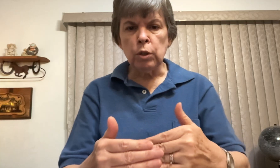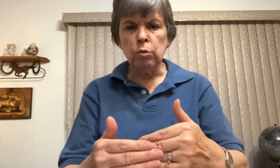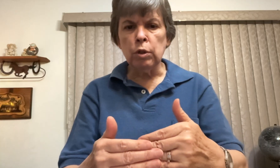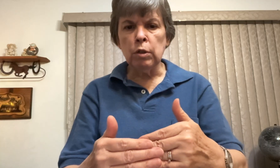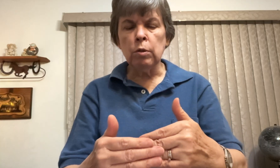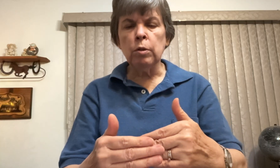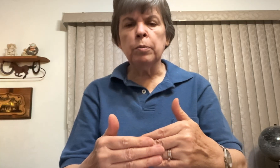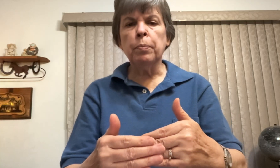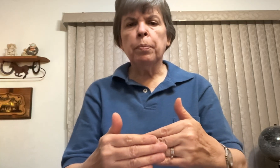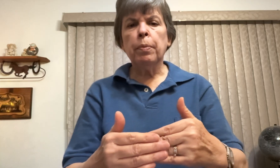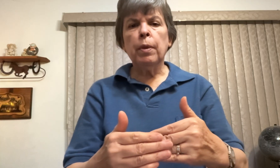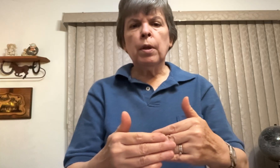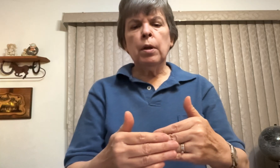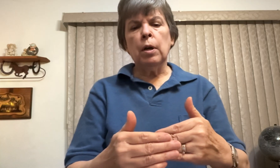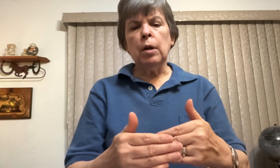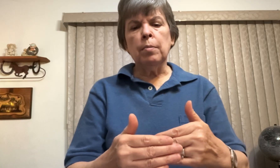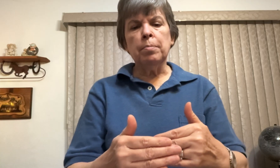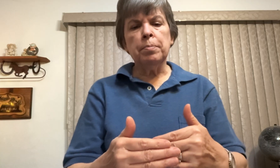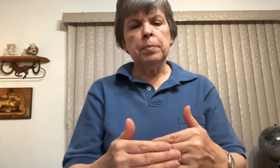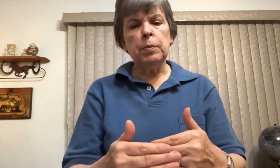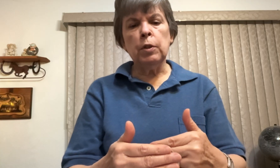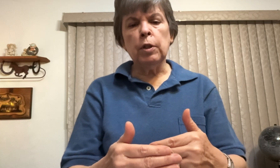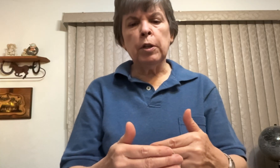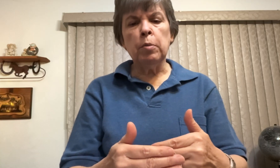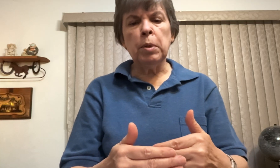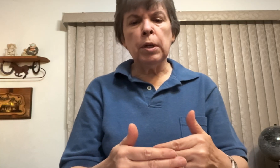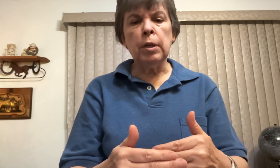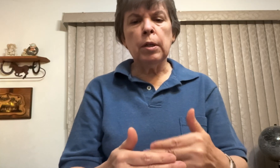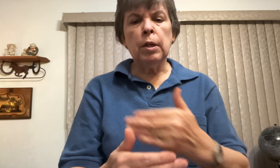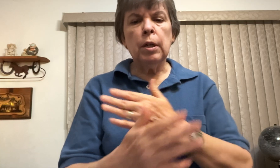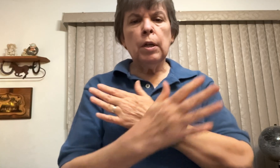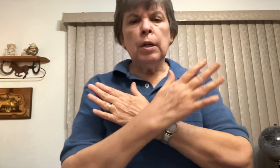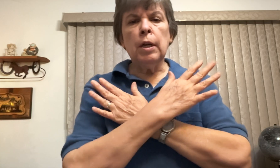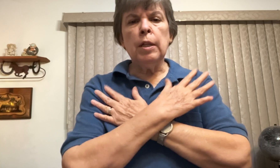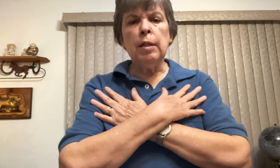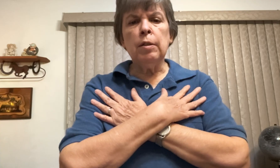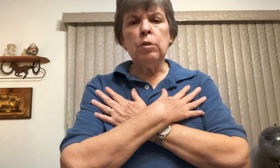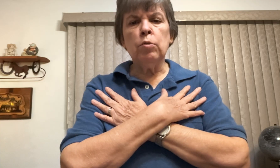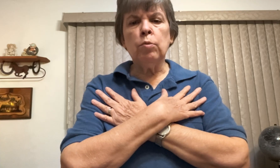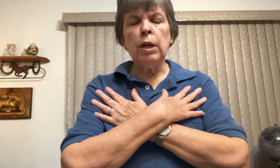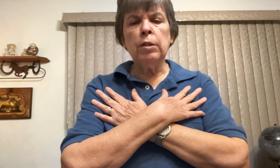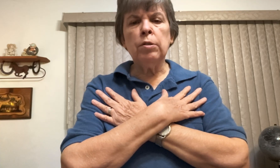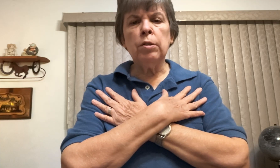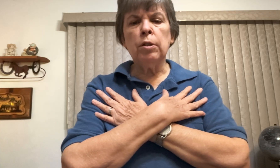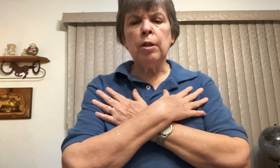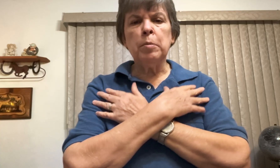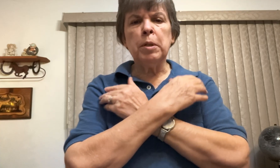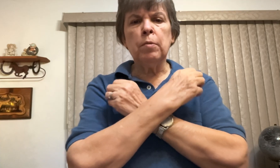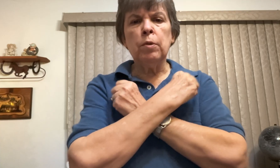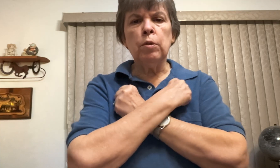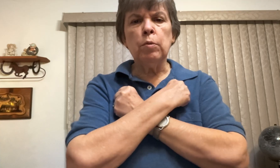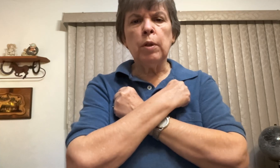you nearer. You take your pick. And then this is rest, not to be confused with